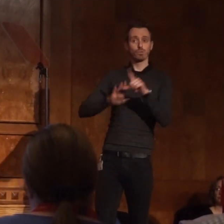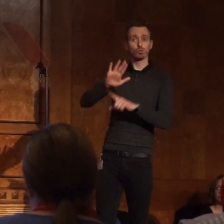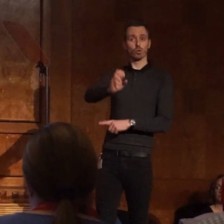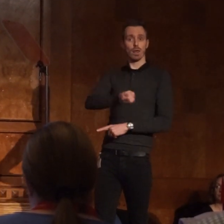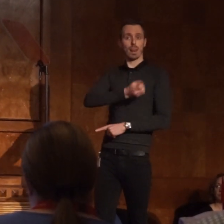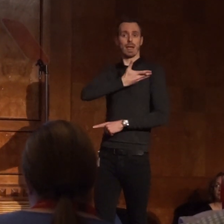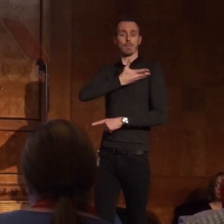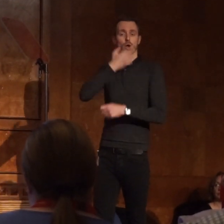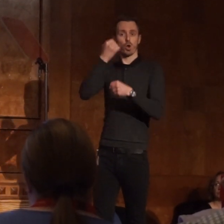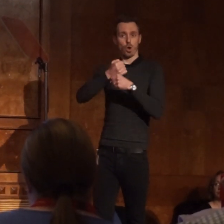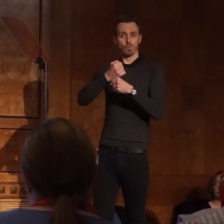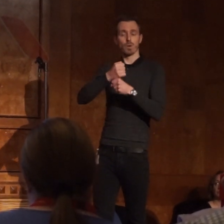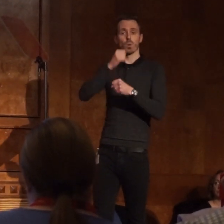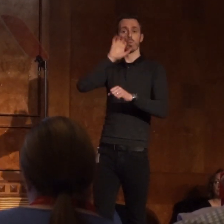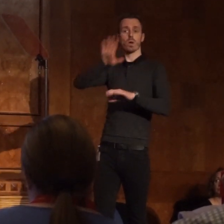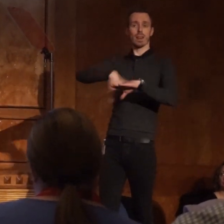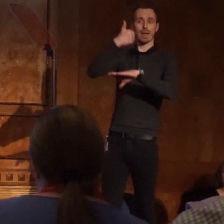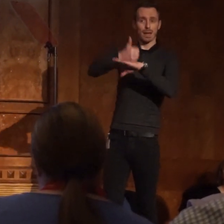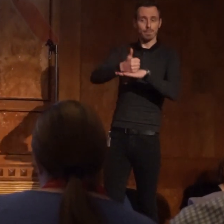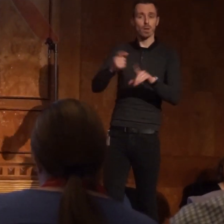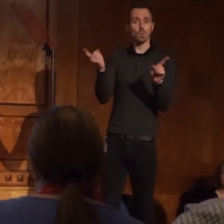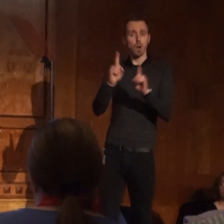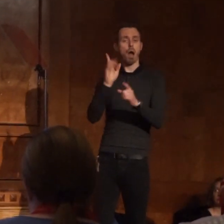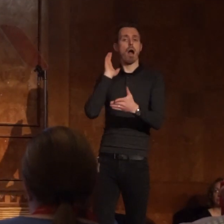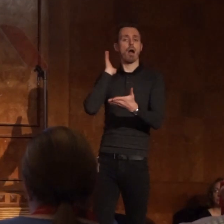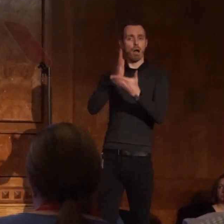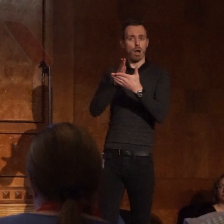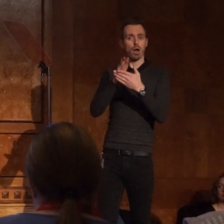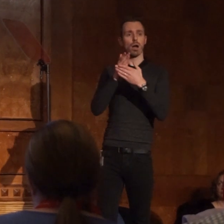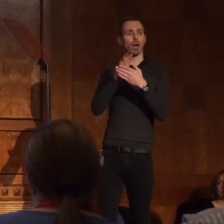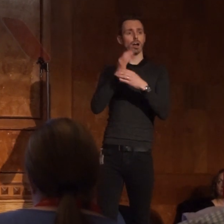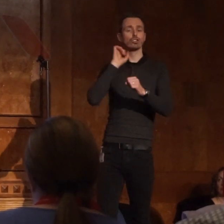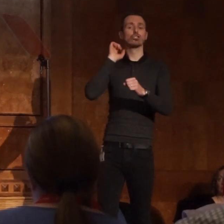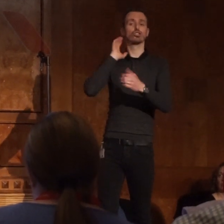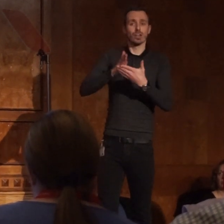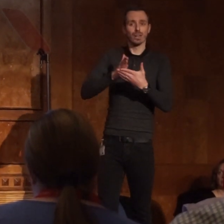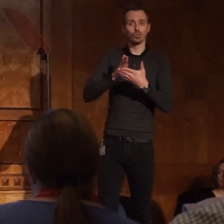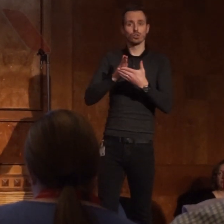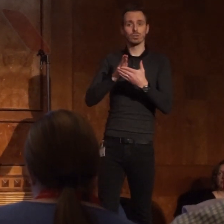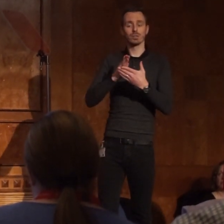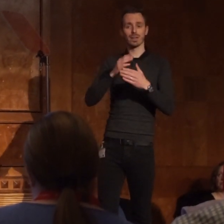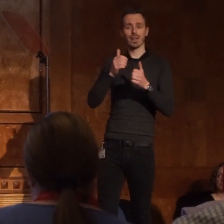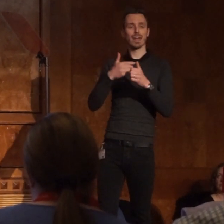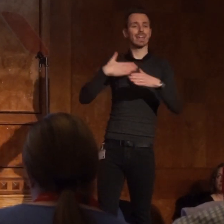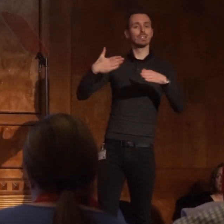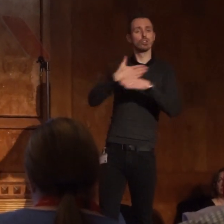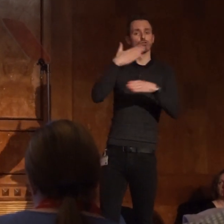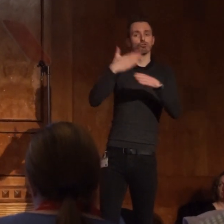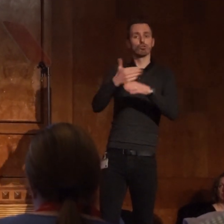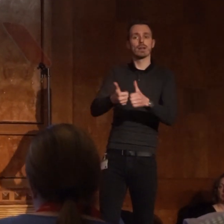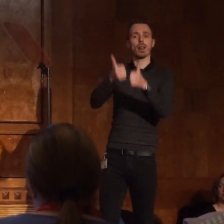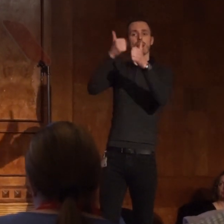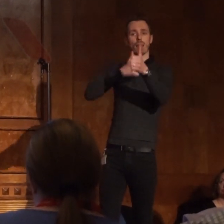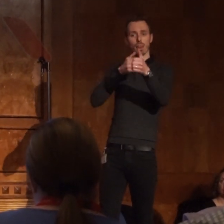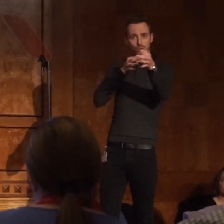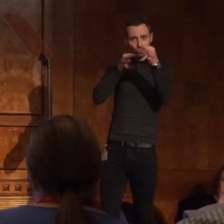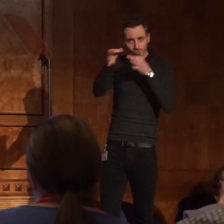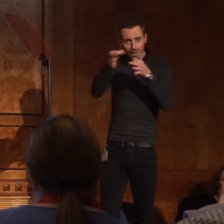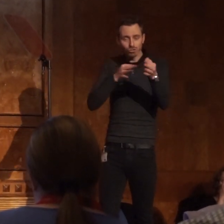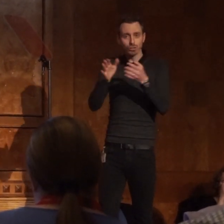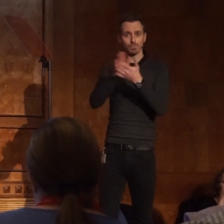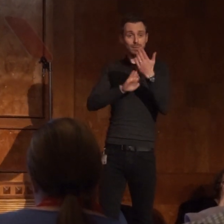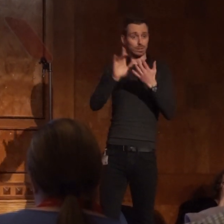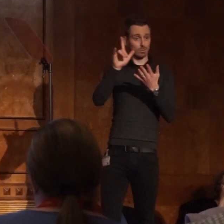genuine industrial strategy, as Becky has been outlining, so that every nation and region of Britain